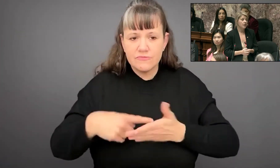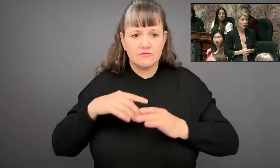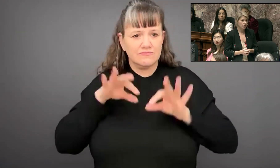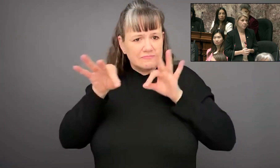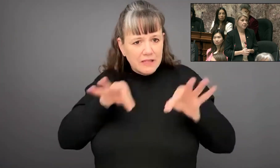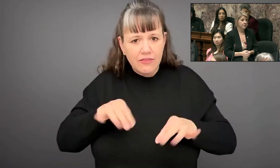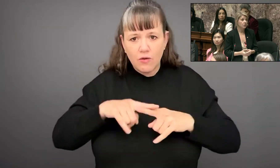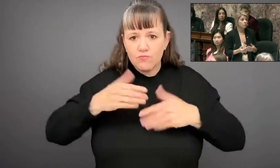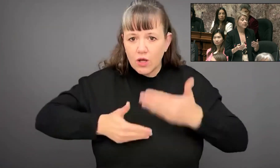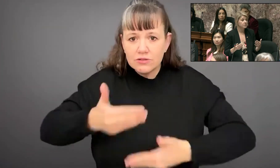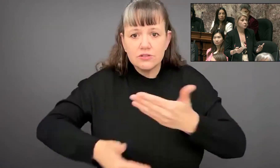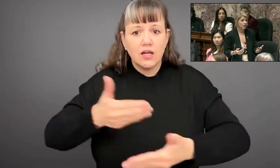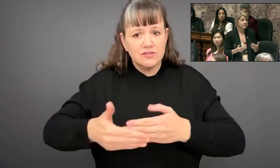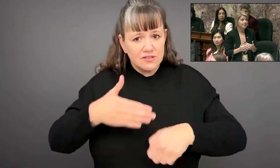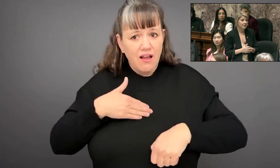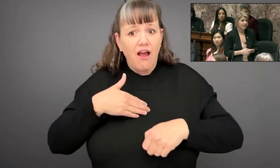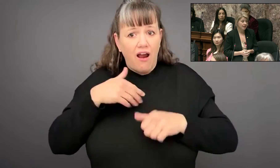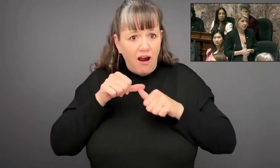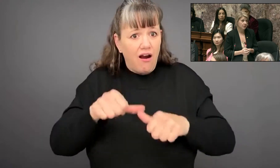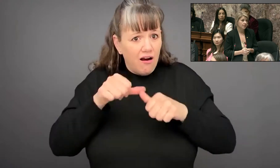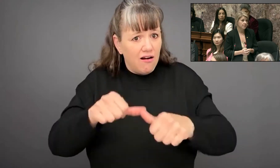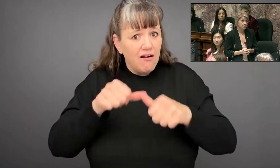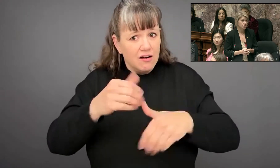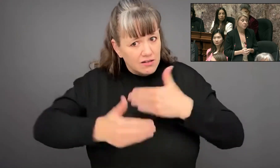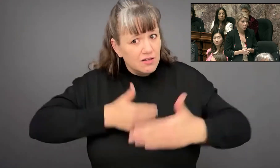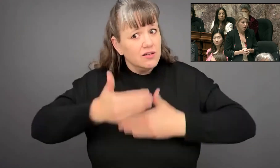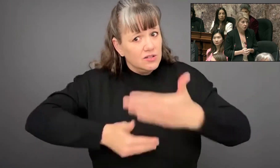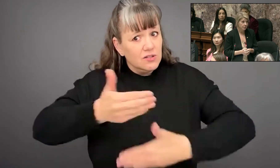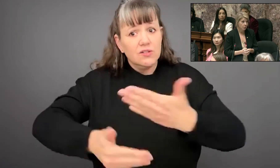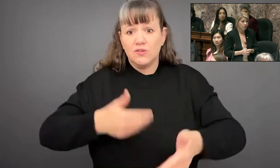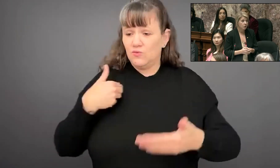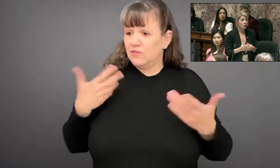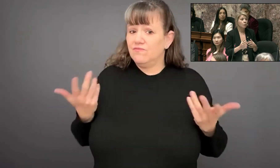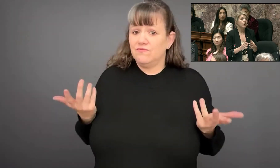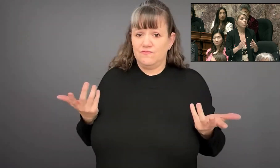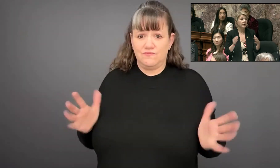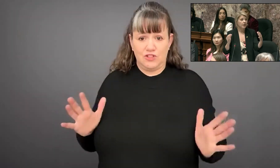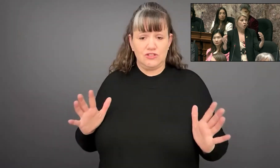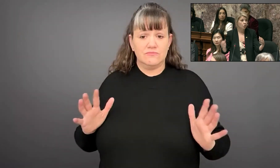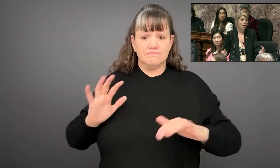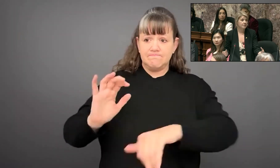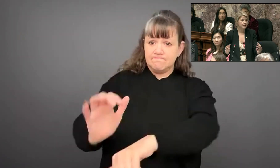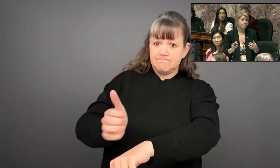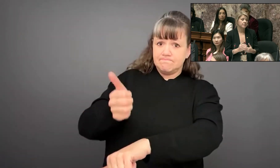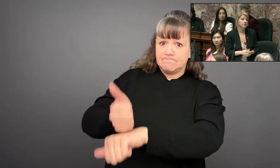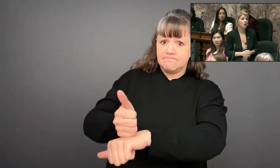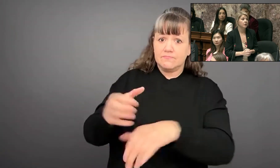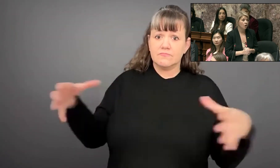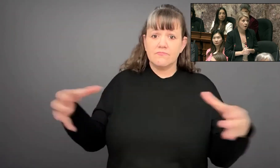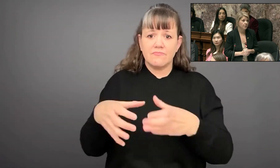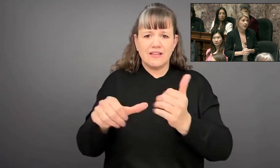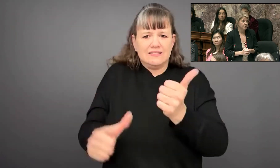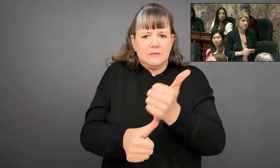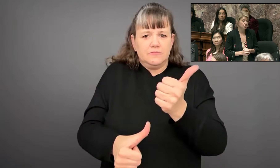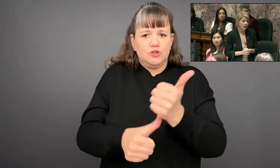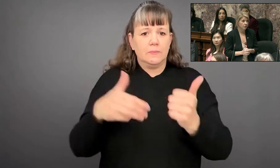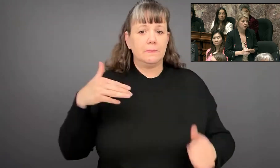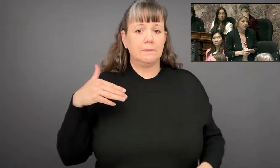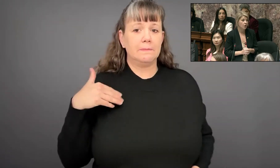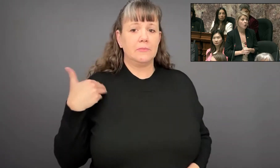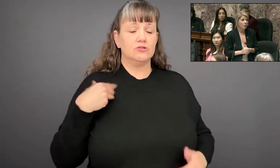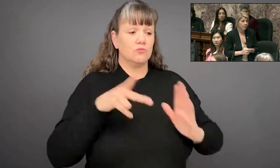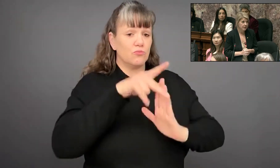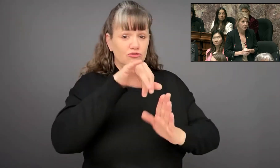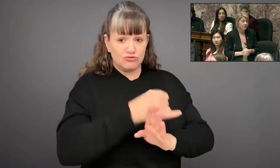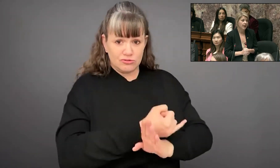progress, Honourable Speaker. We have struck a Deputy Minister's Project Board. We are working across government on a comprehensive child and